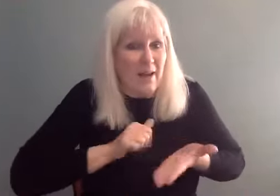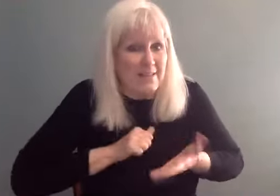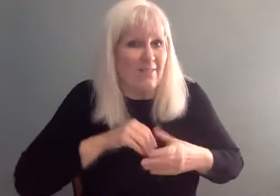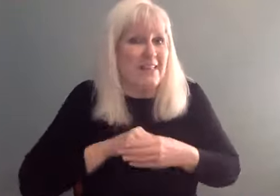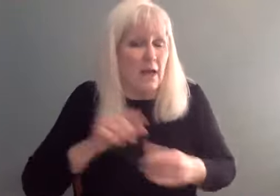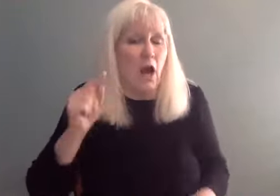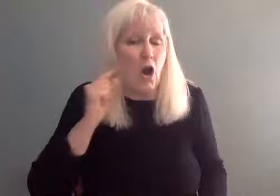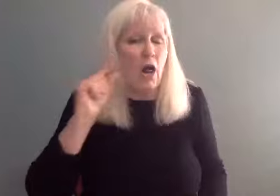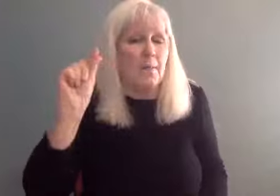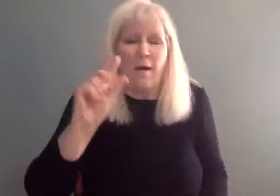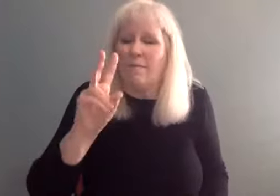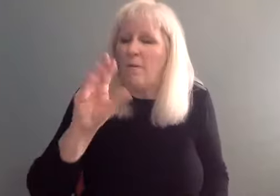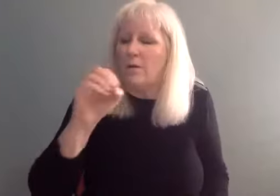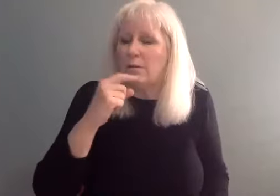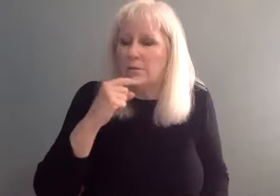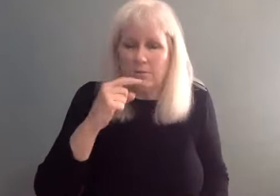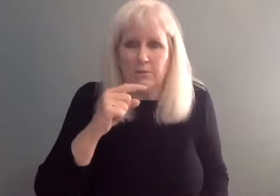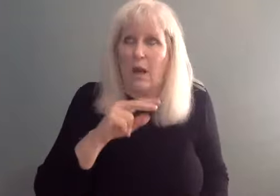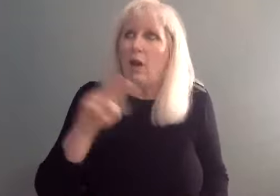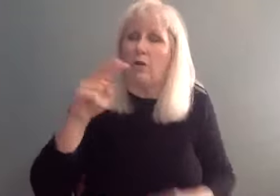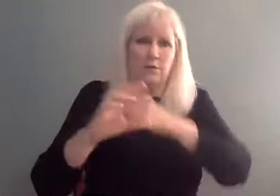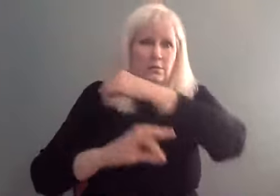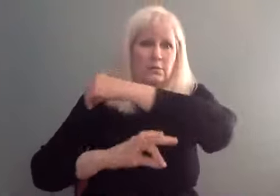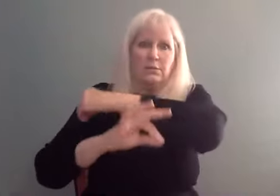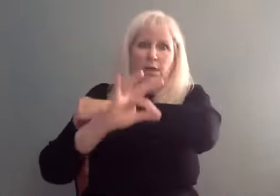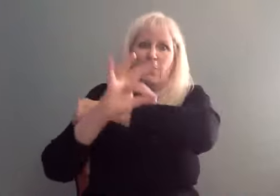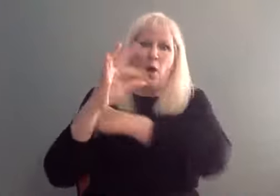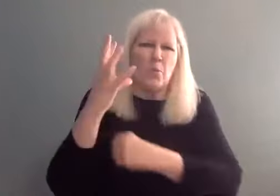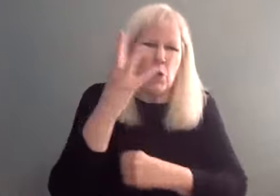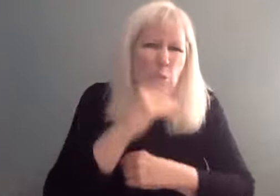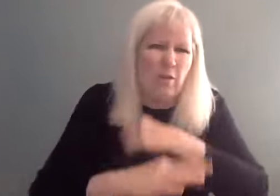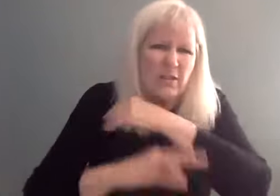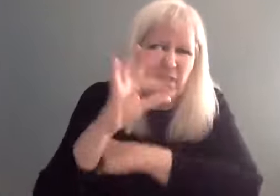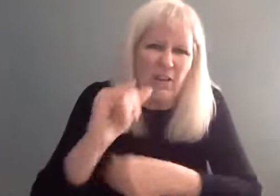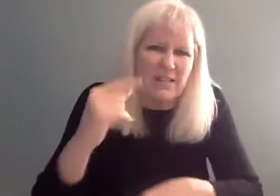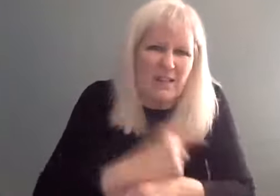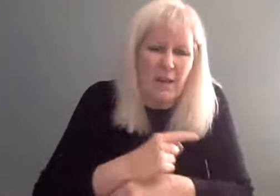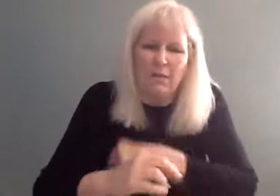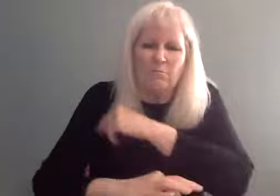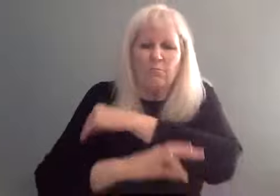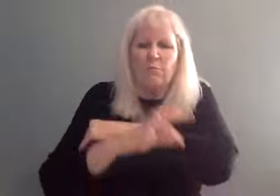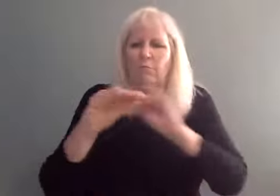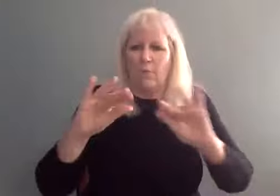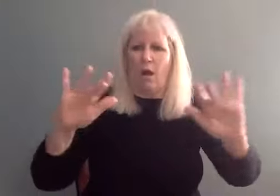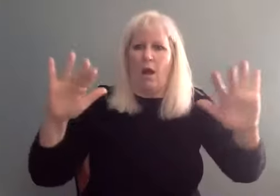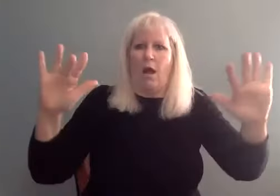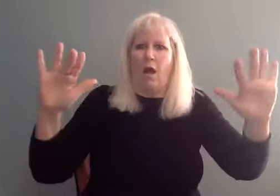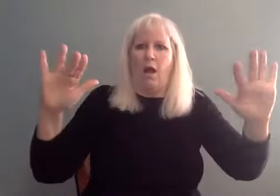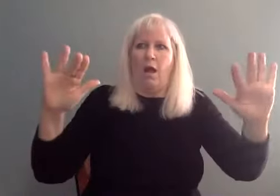It said, I looked at the sunrise and it really was pretty. And it said, angels would live here, as I looked